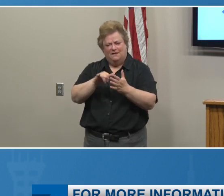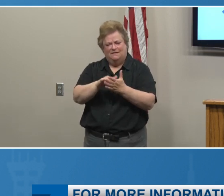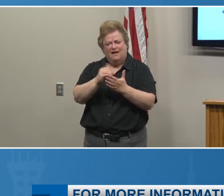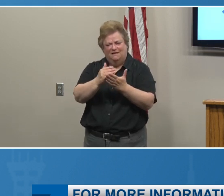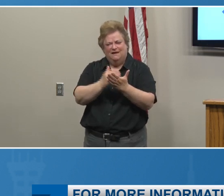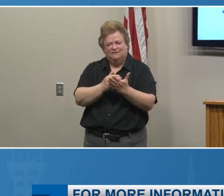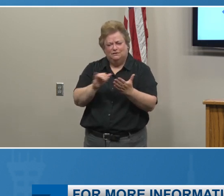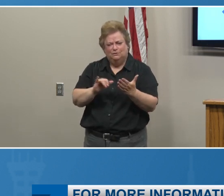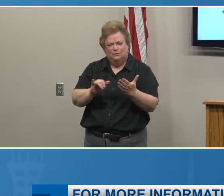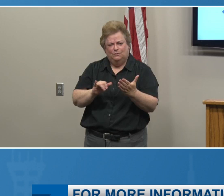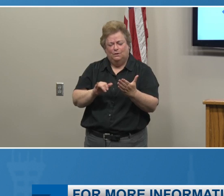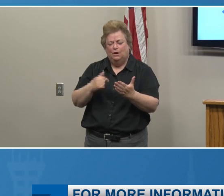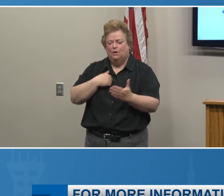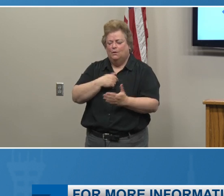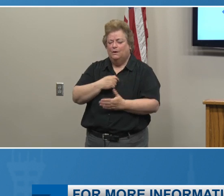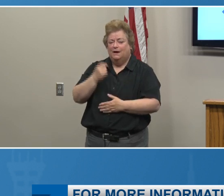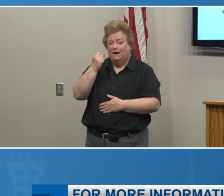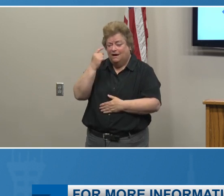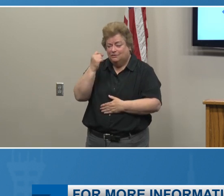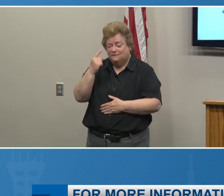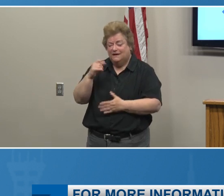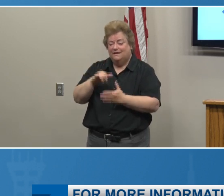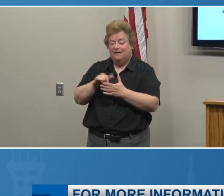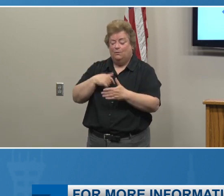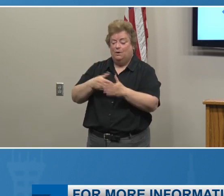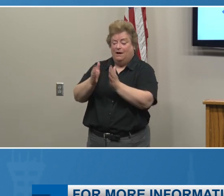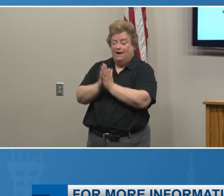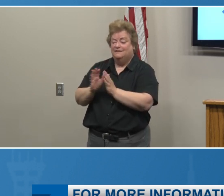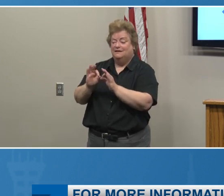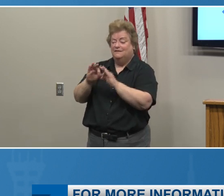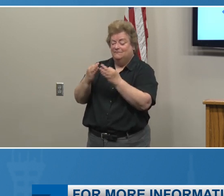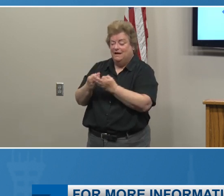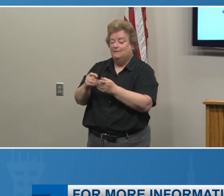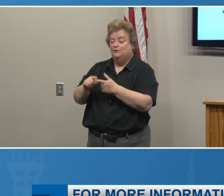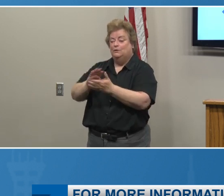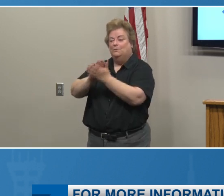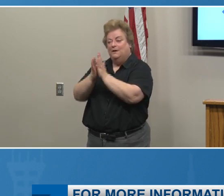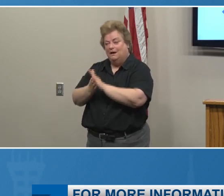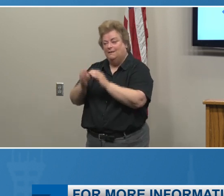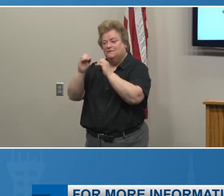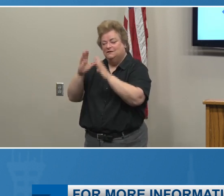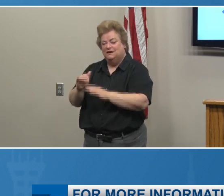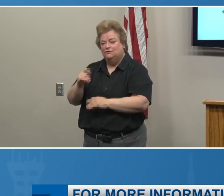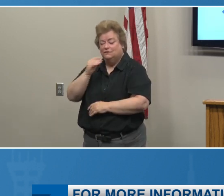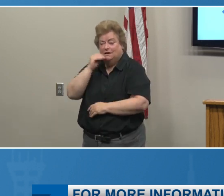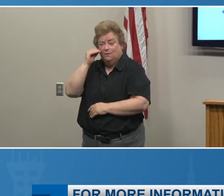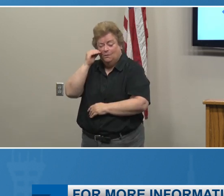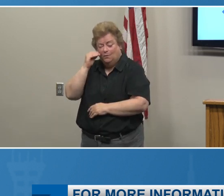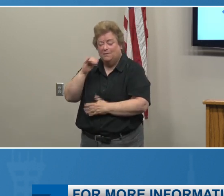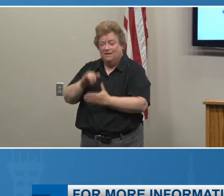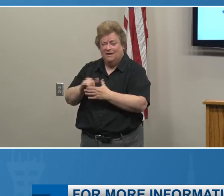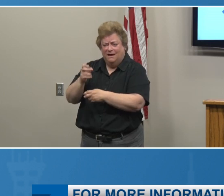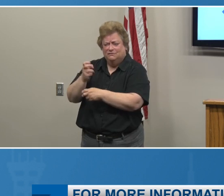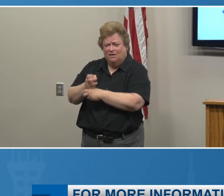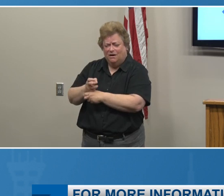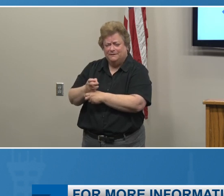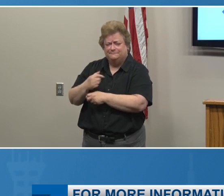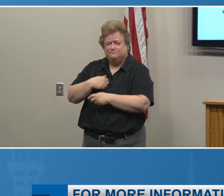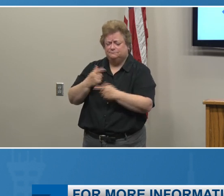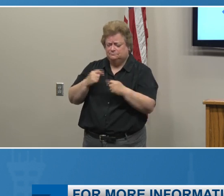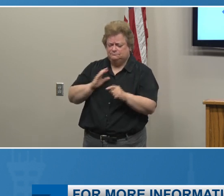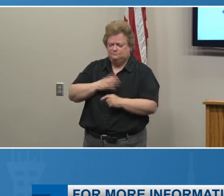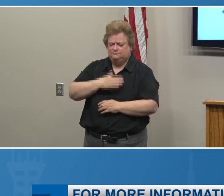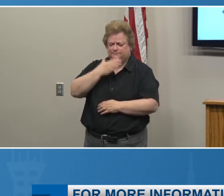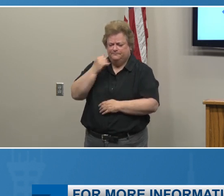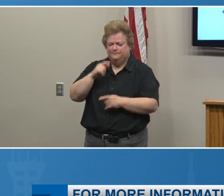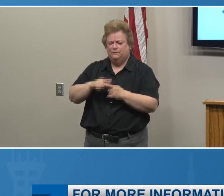well we understand that we are asking our families to be teachers at home and this is really hard so we are trying our best